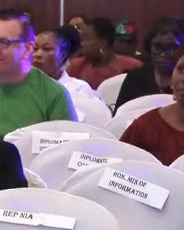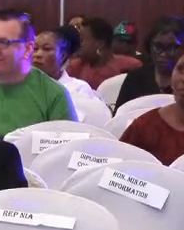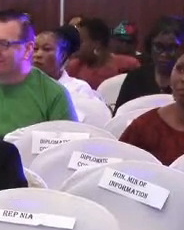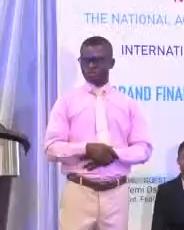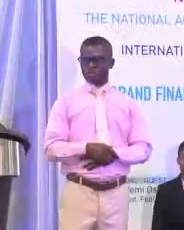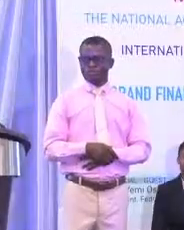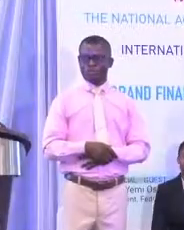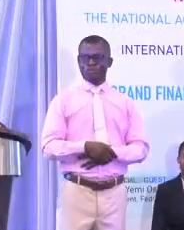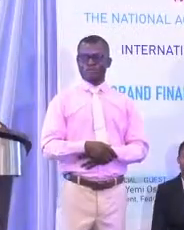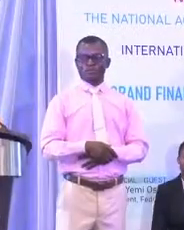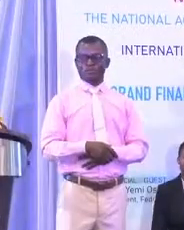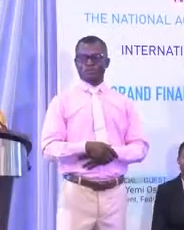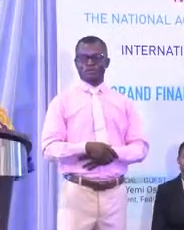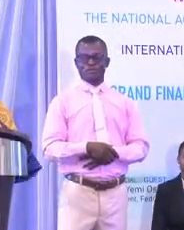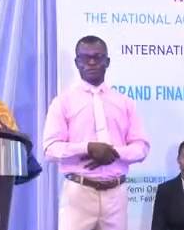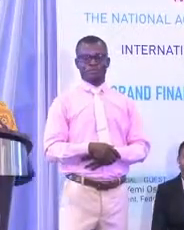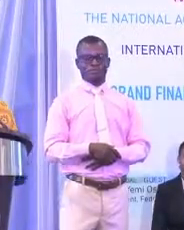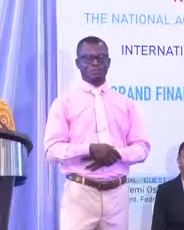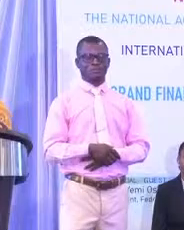Thank you.